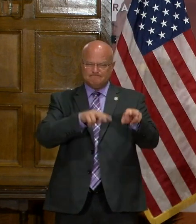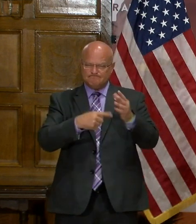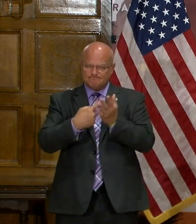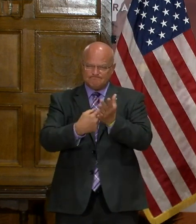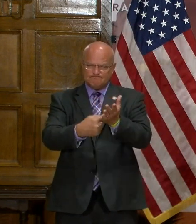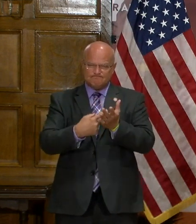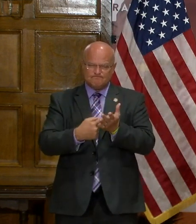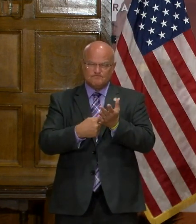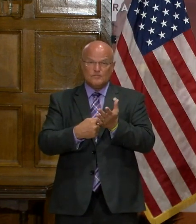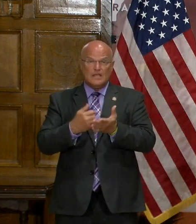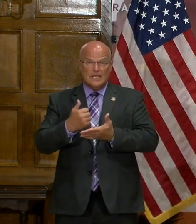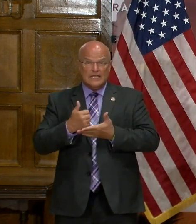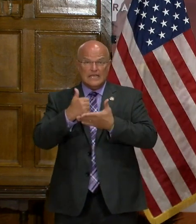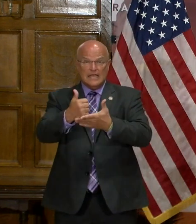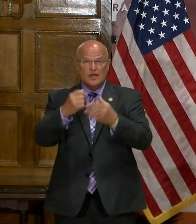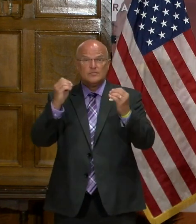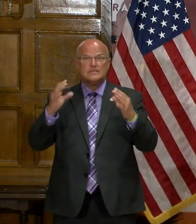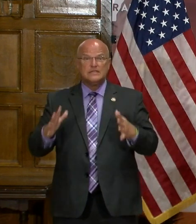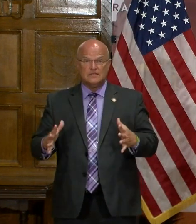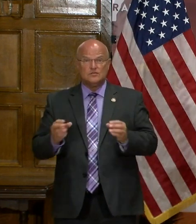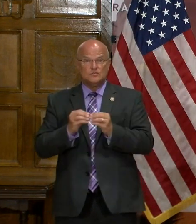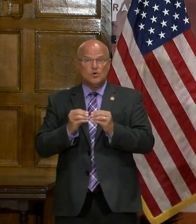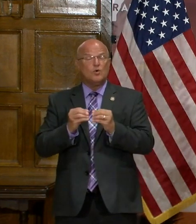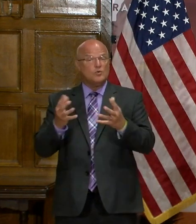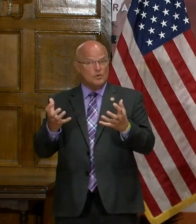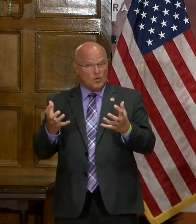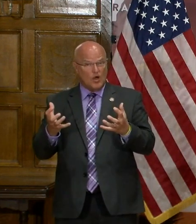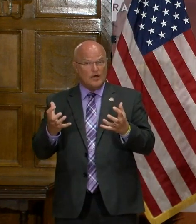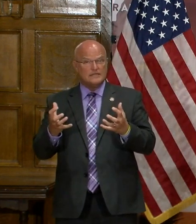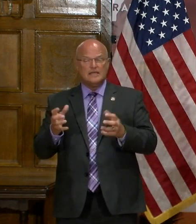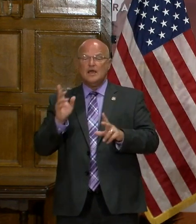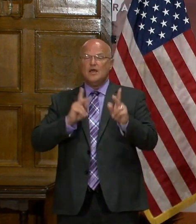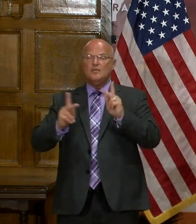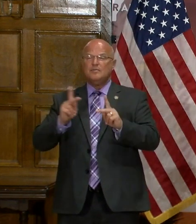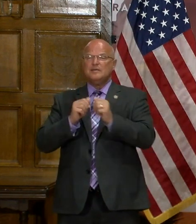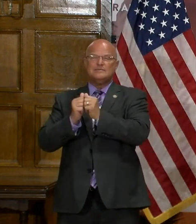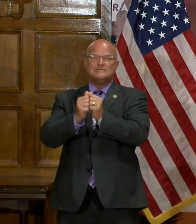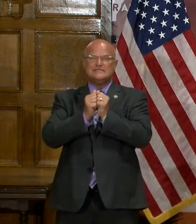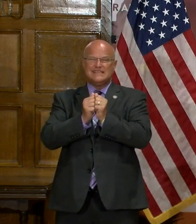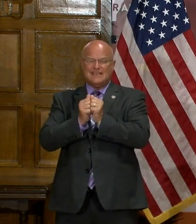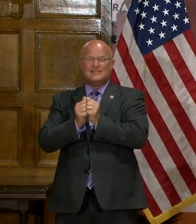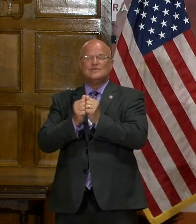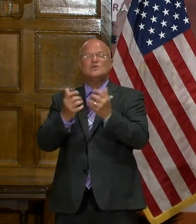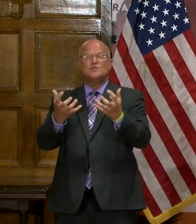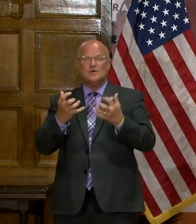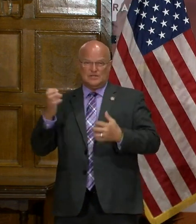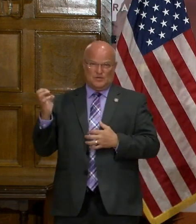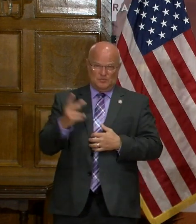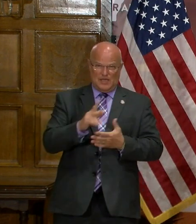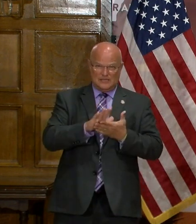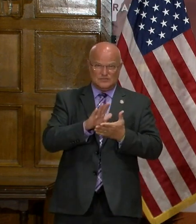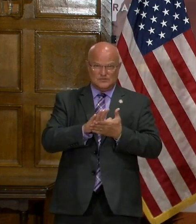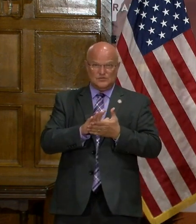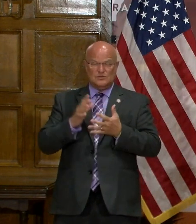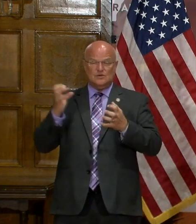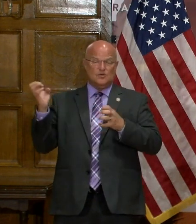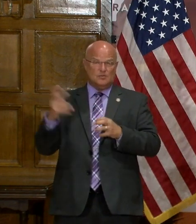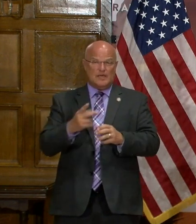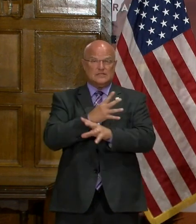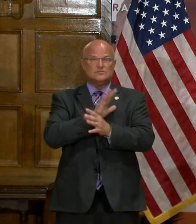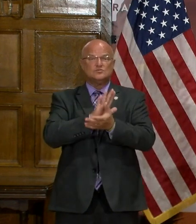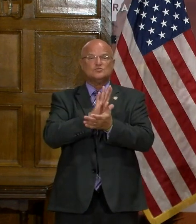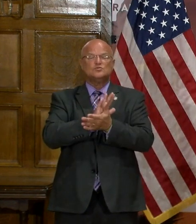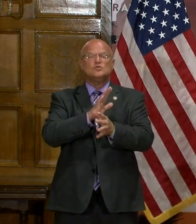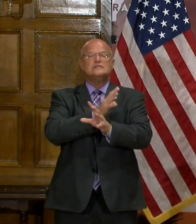help our teachers more. We want to be able to do that. Everybody is together in going back to school and going back to school